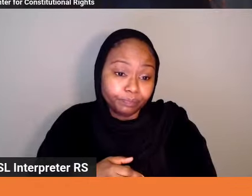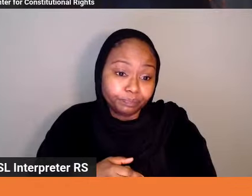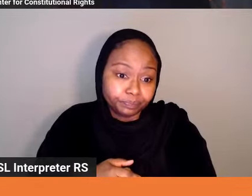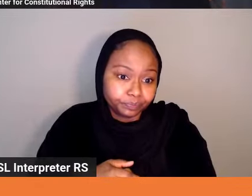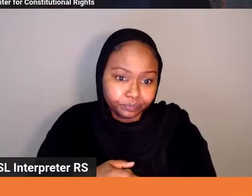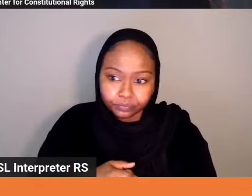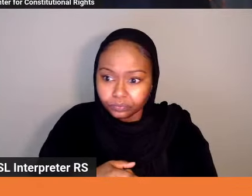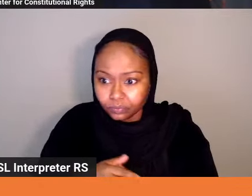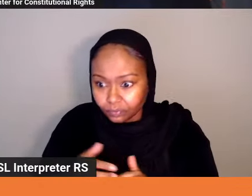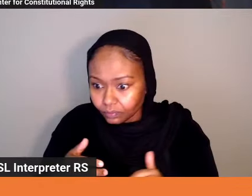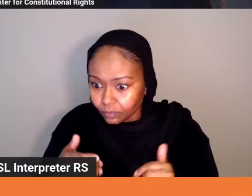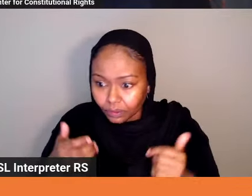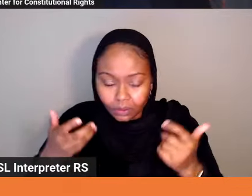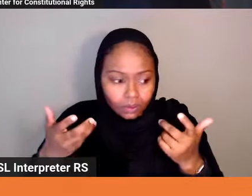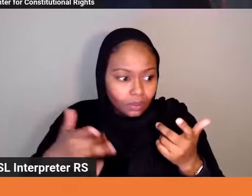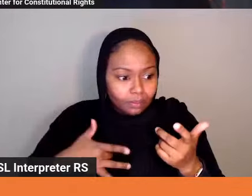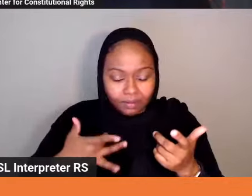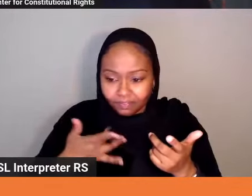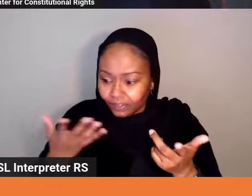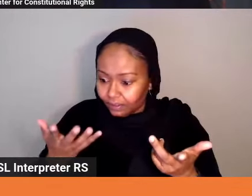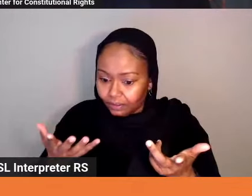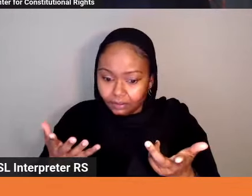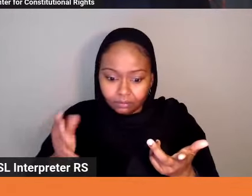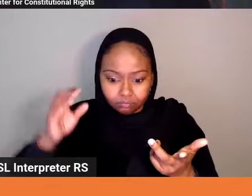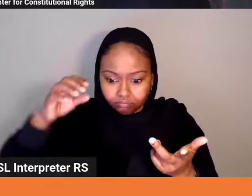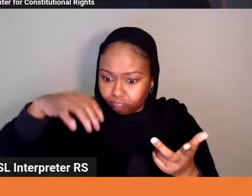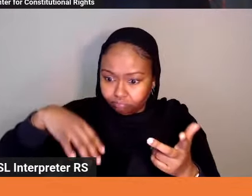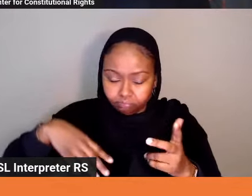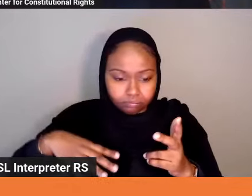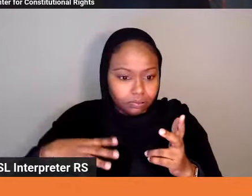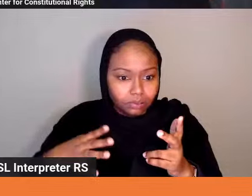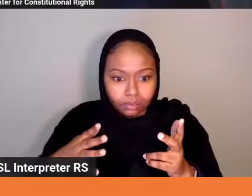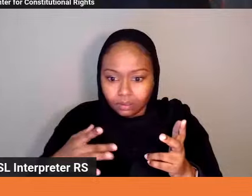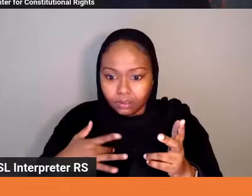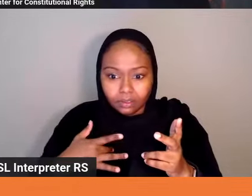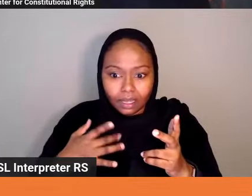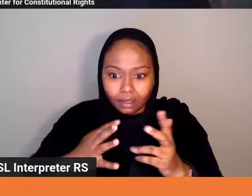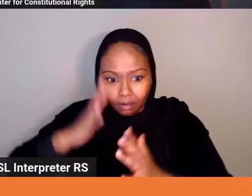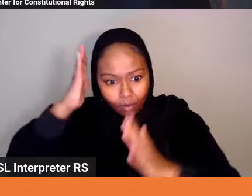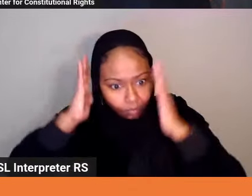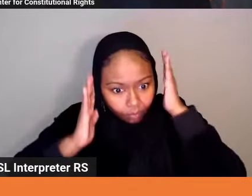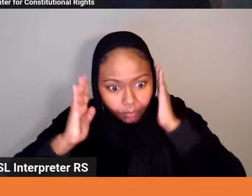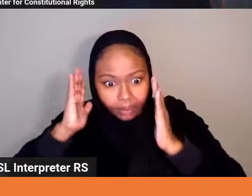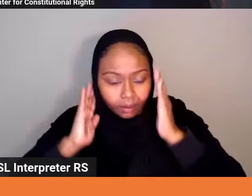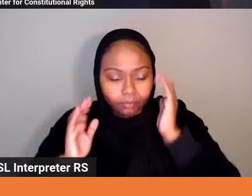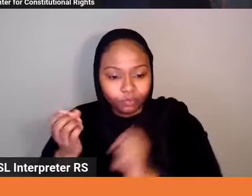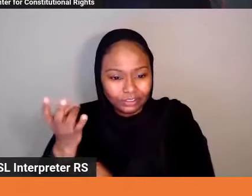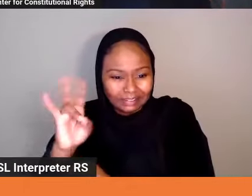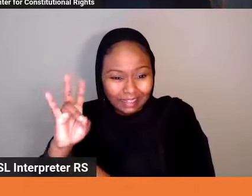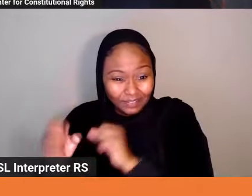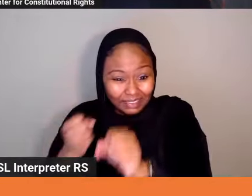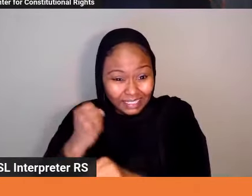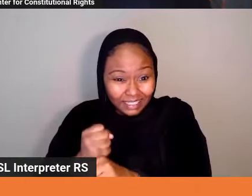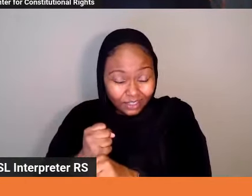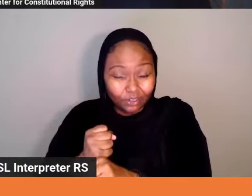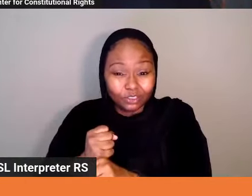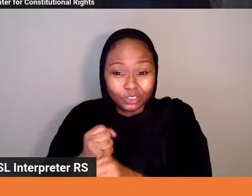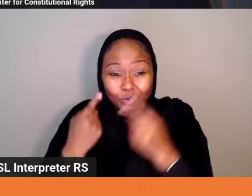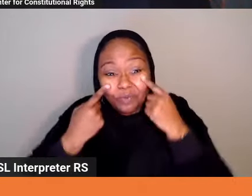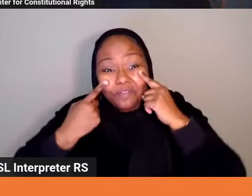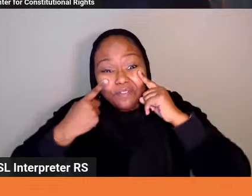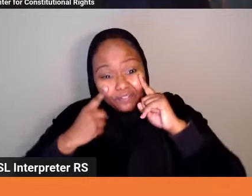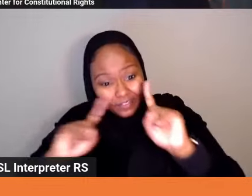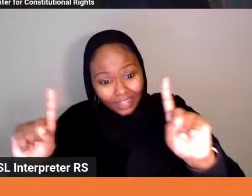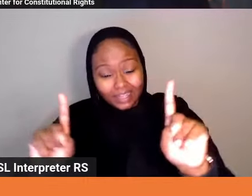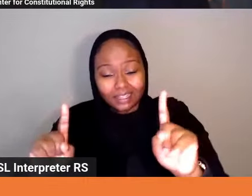roller coaster of sorts in the litigation for 17 years to get to this point of having their day in court.